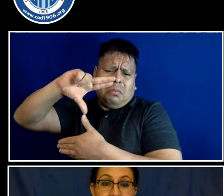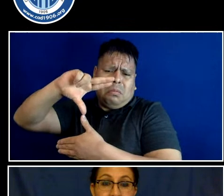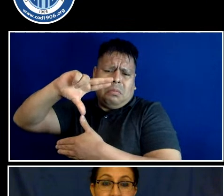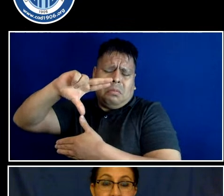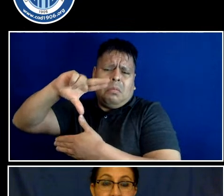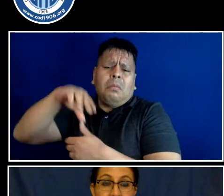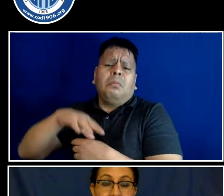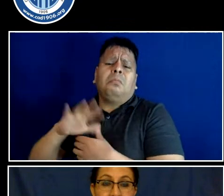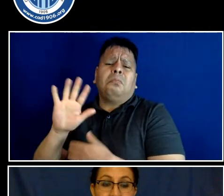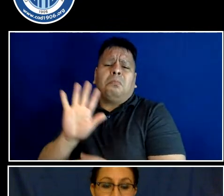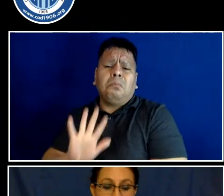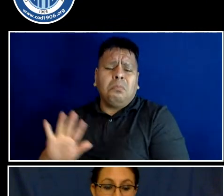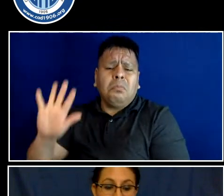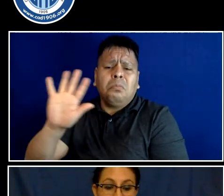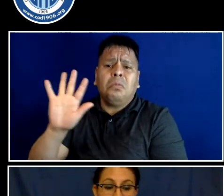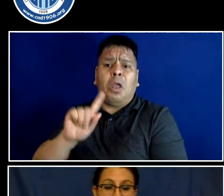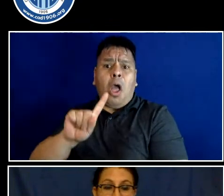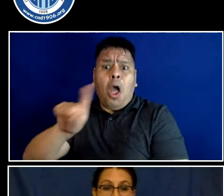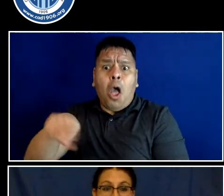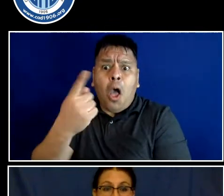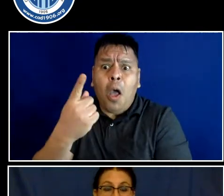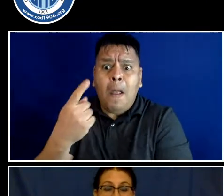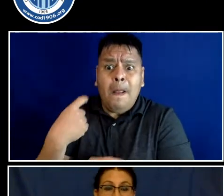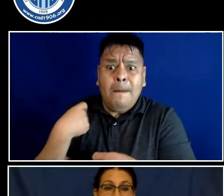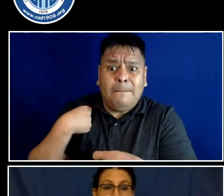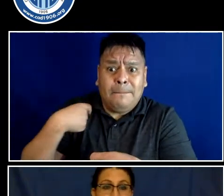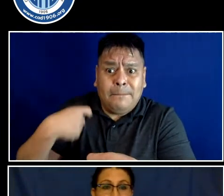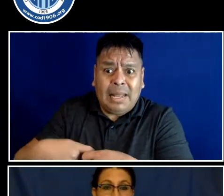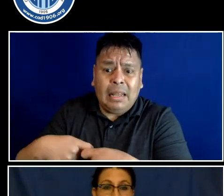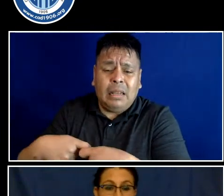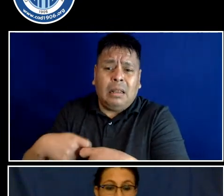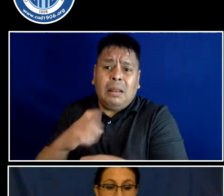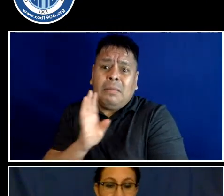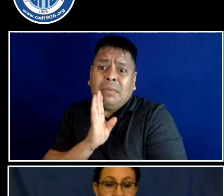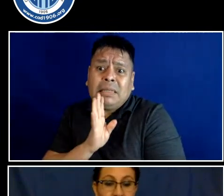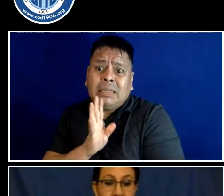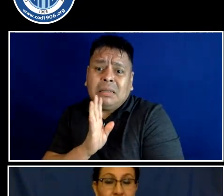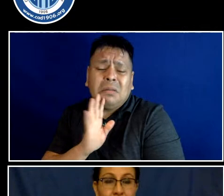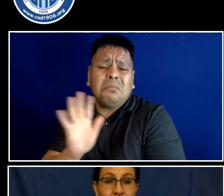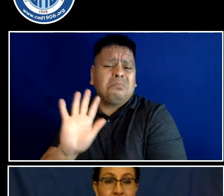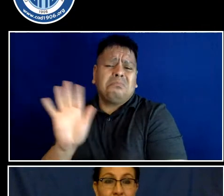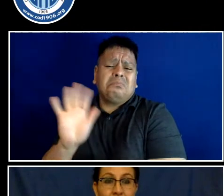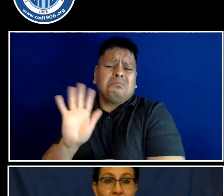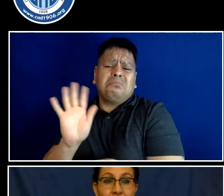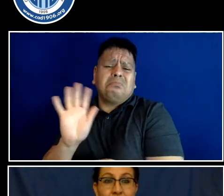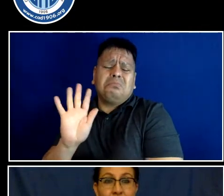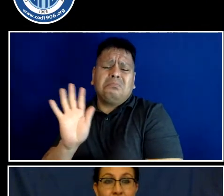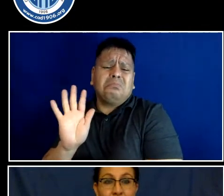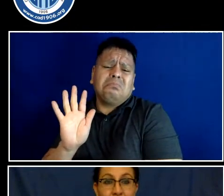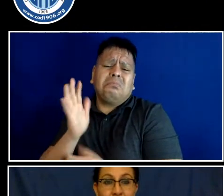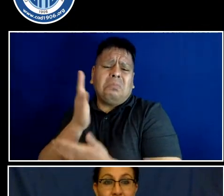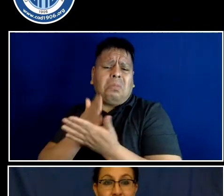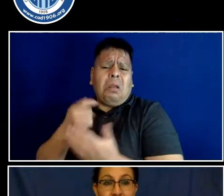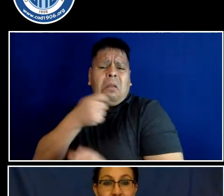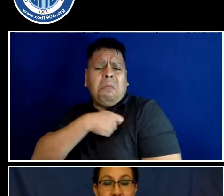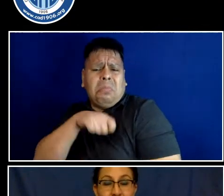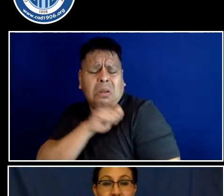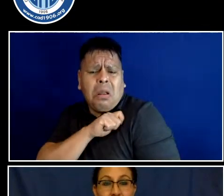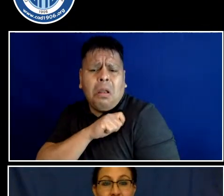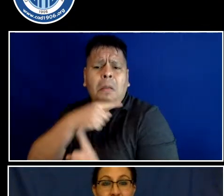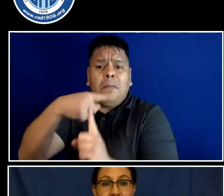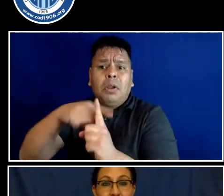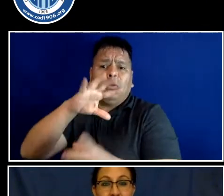Now, this is a person who may have heritage from anywhere within the Latin American countries. It